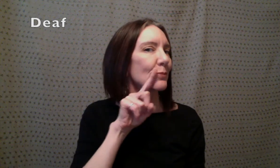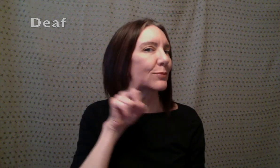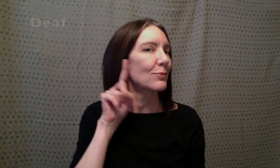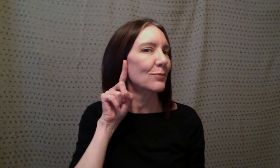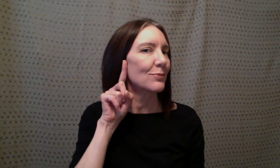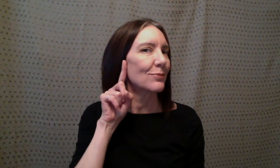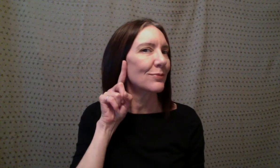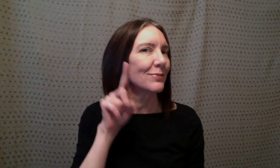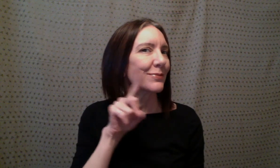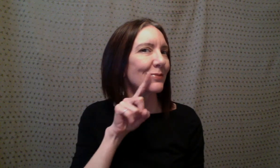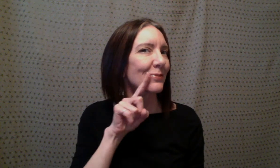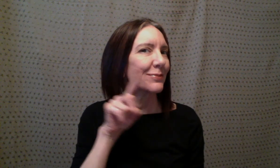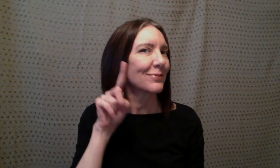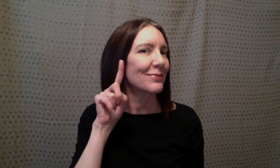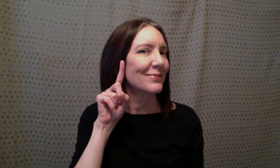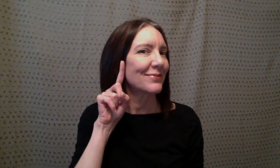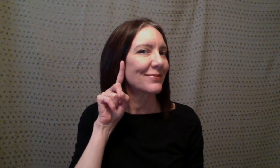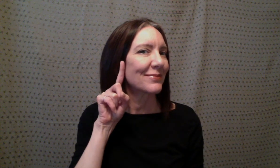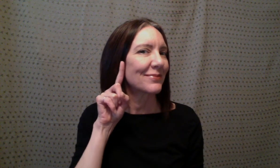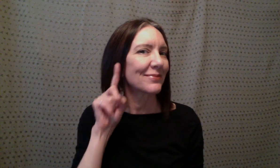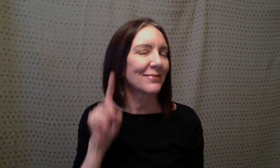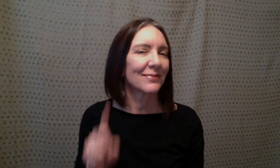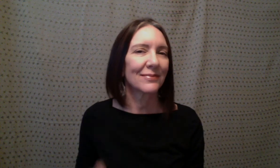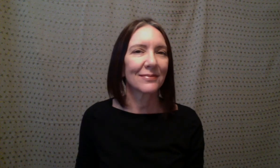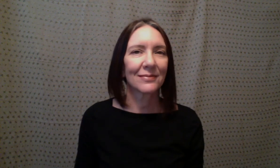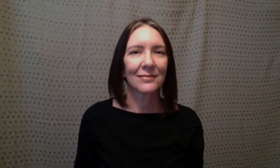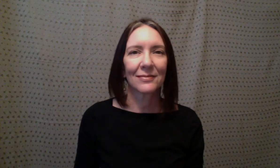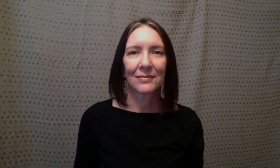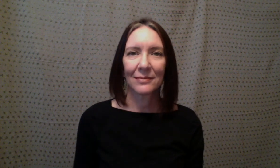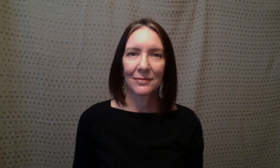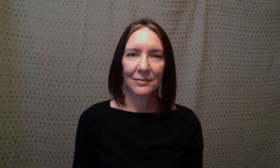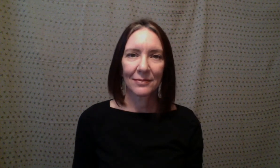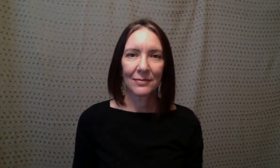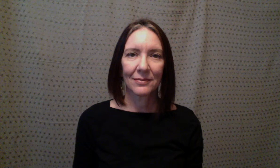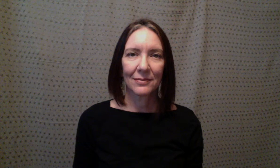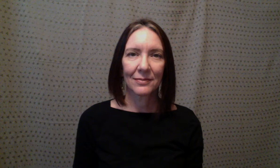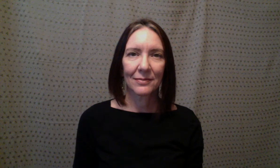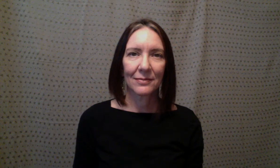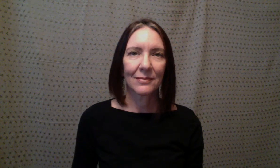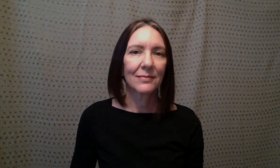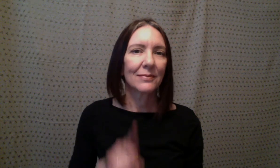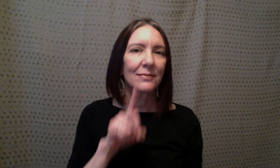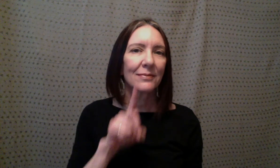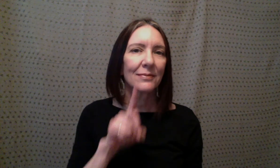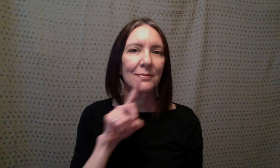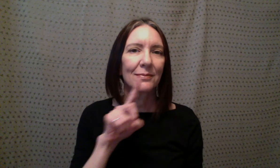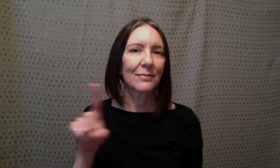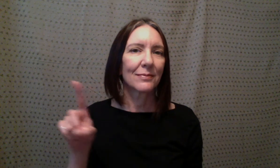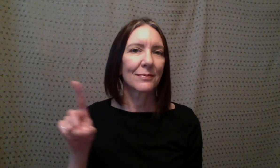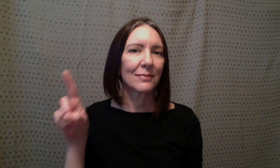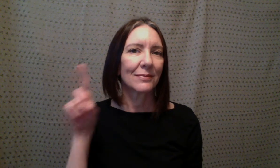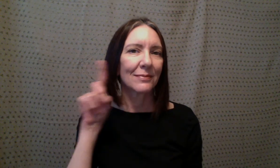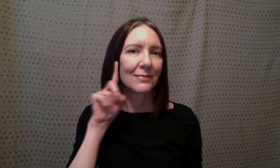shape, palm forward. It moves from the corner of the lips to the ear. Deaf.